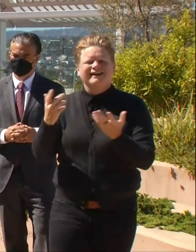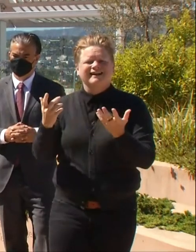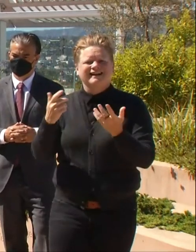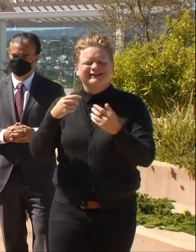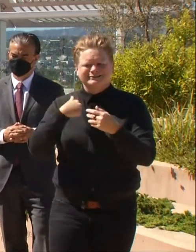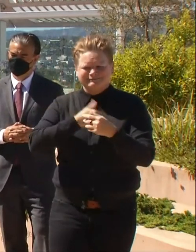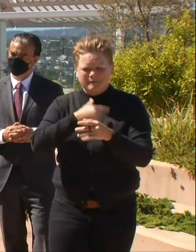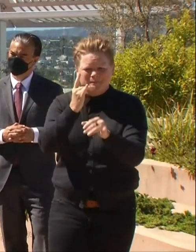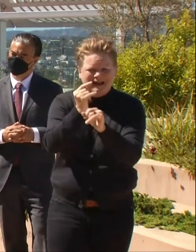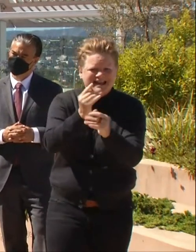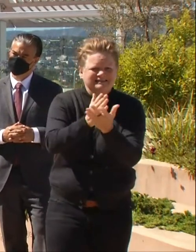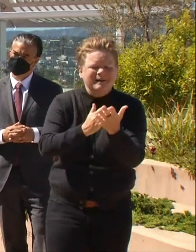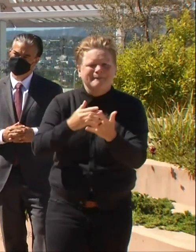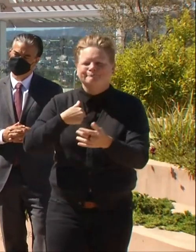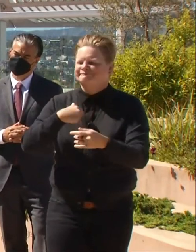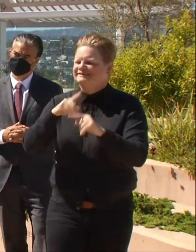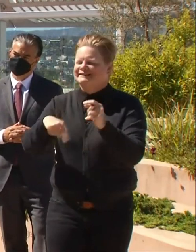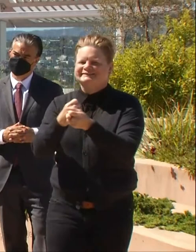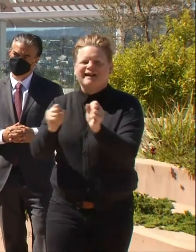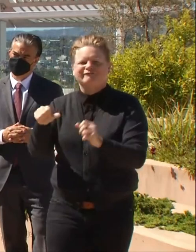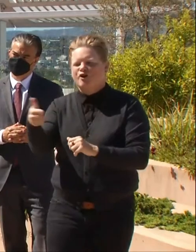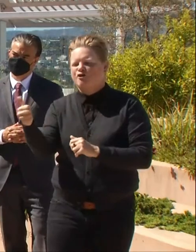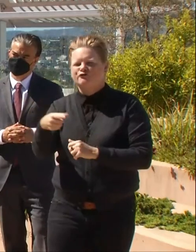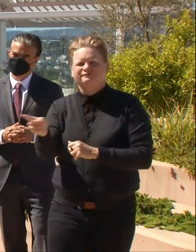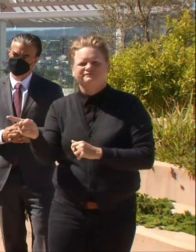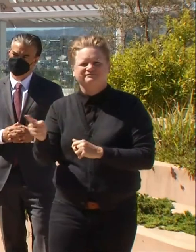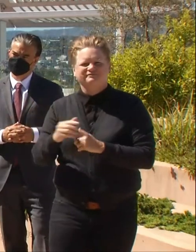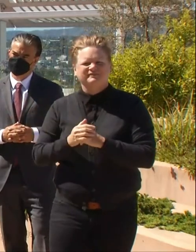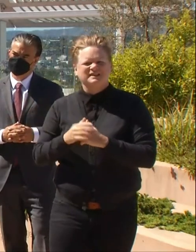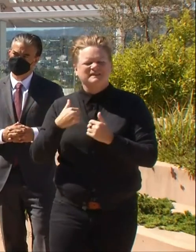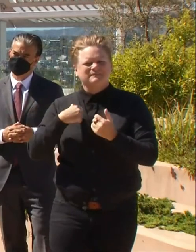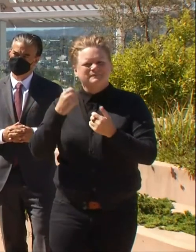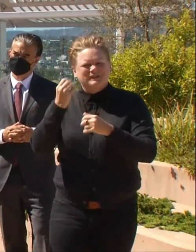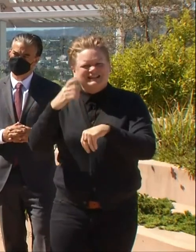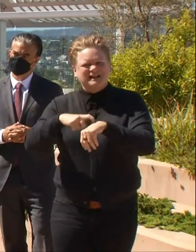room and tell a victim's family that their loved one is dead, it is